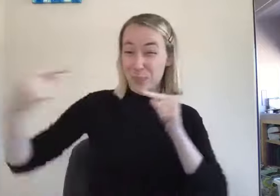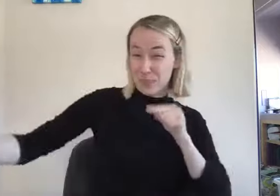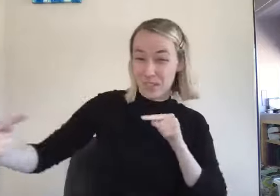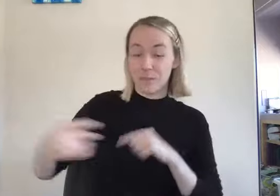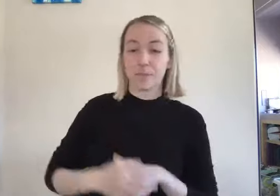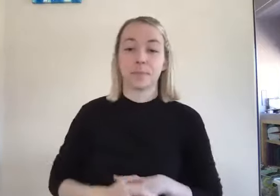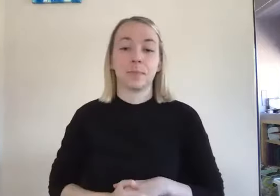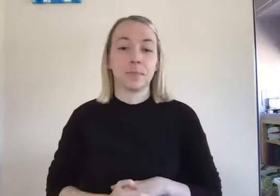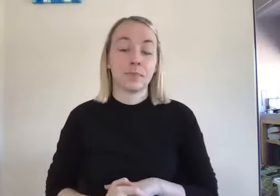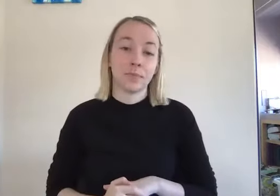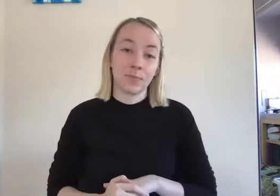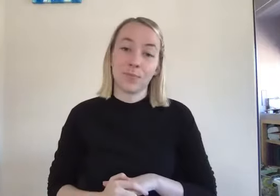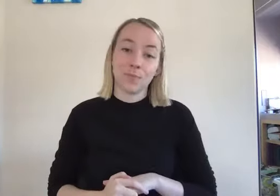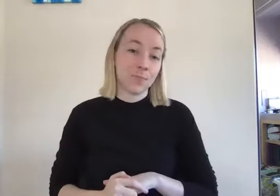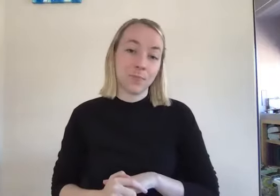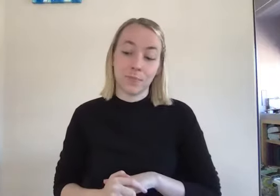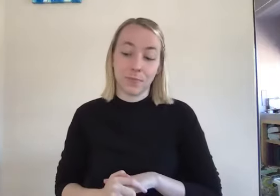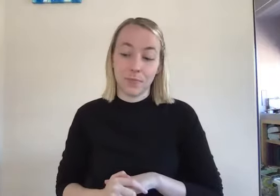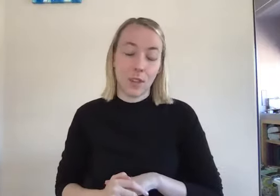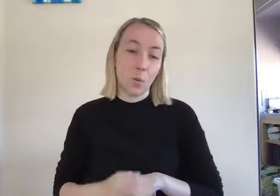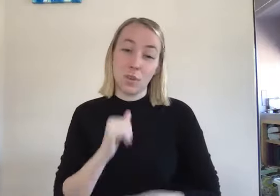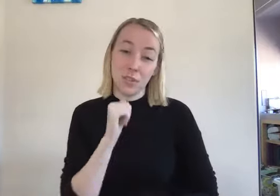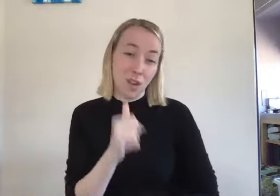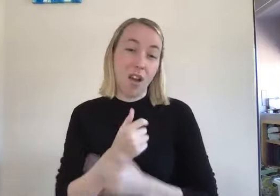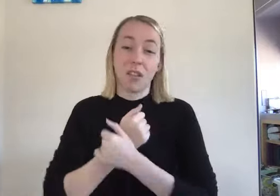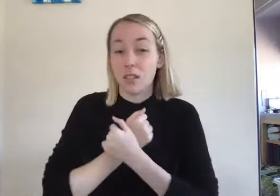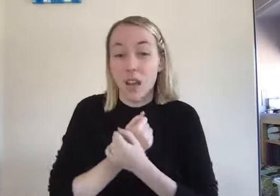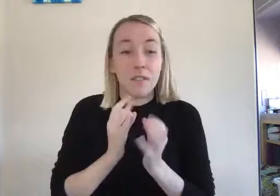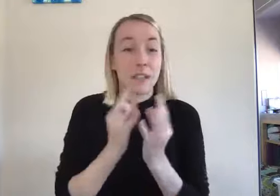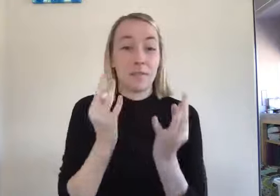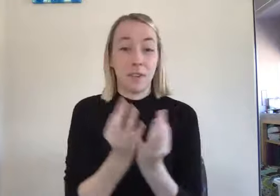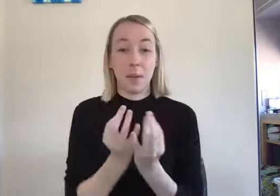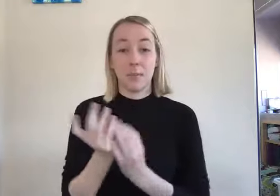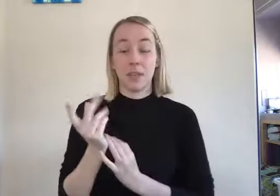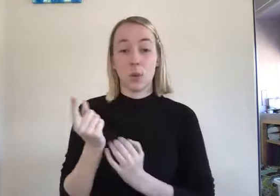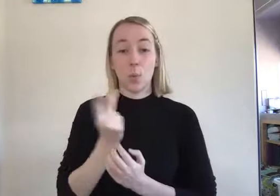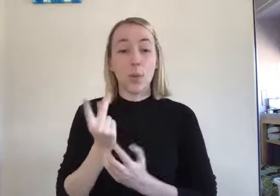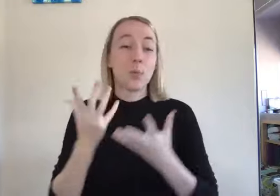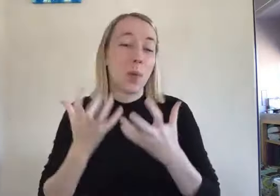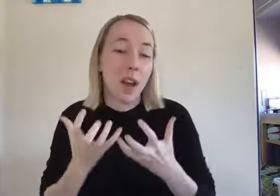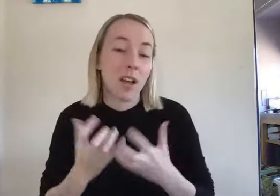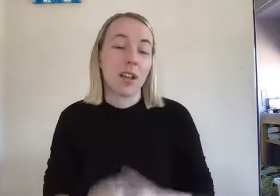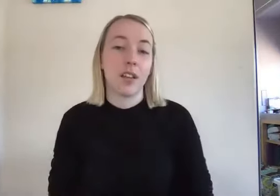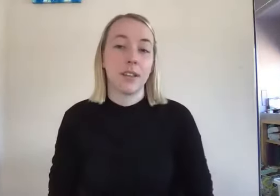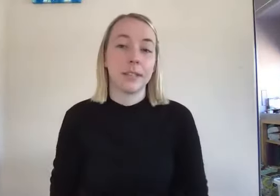the other person. And it was not the loving family that I really believe we both